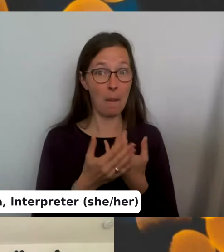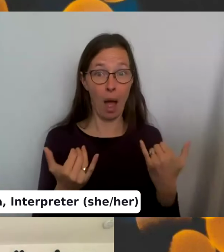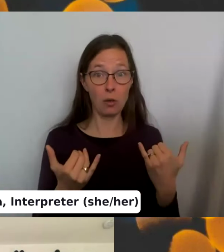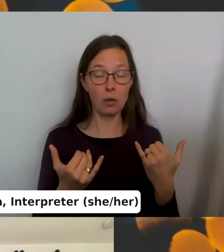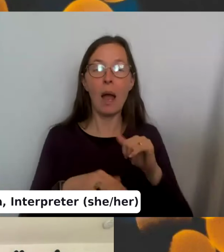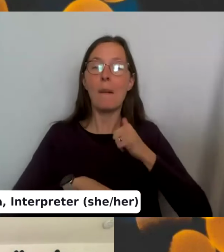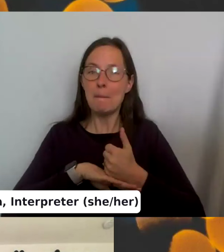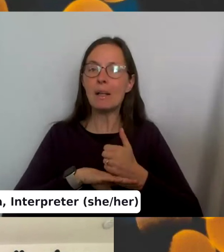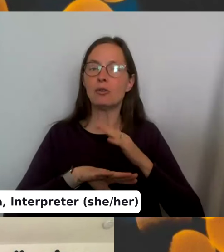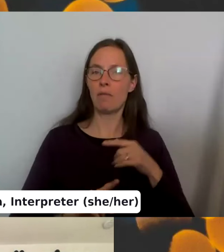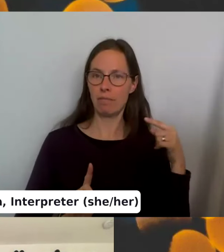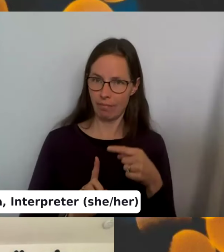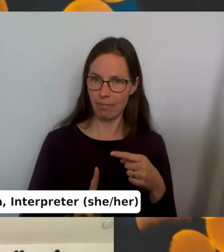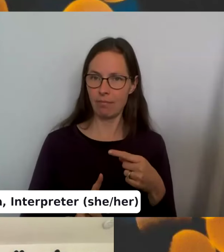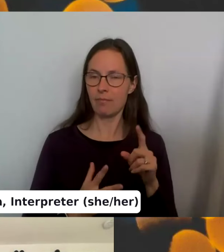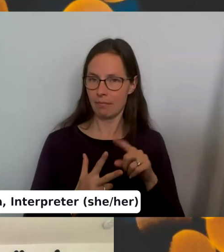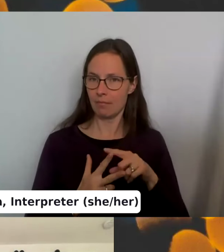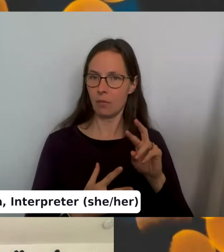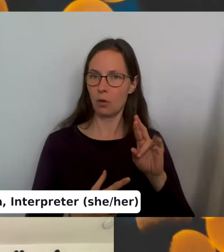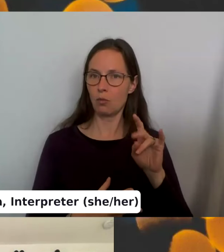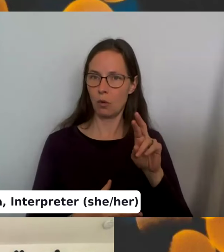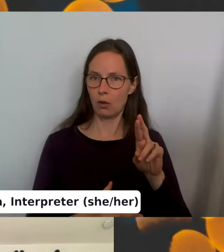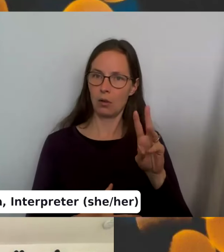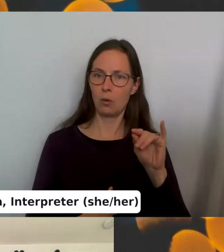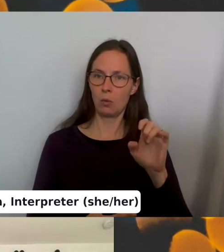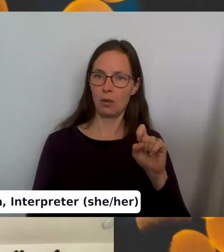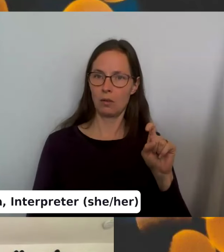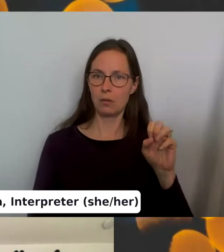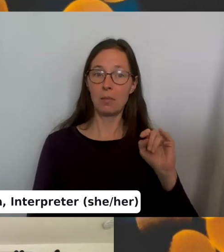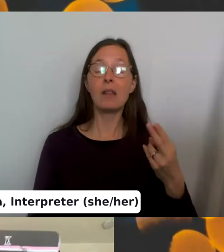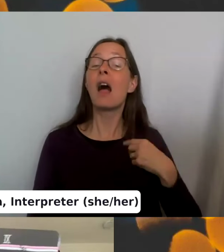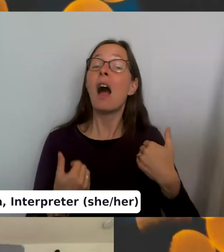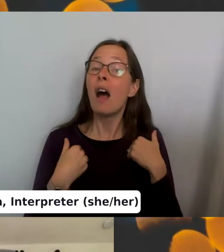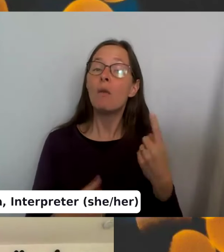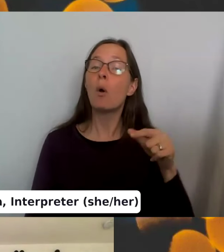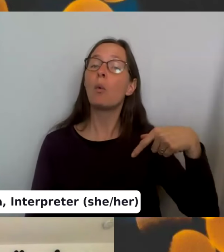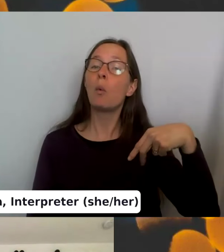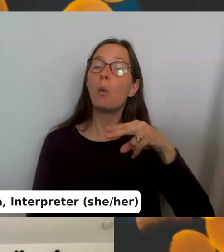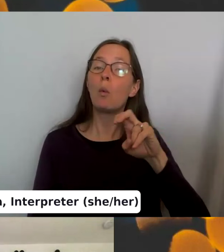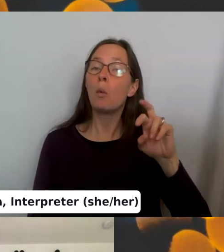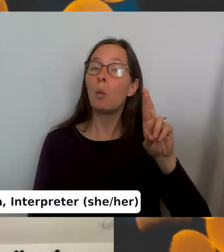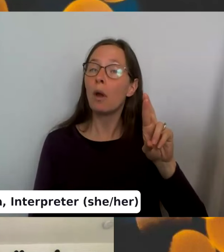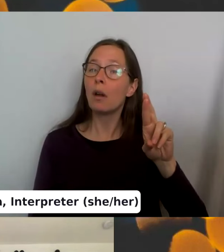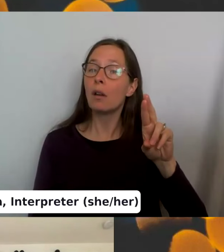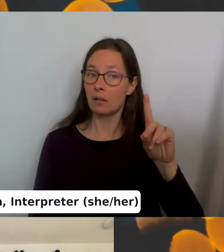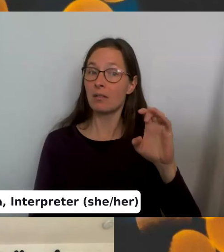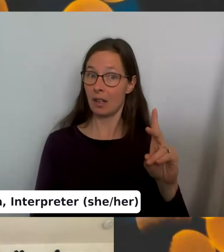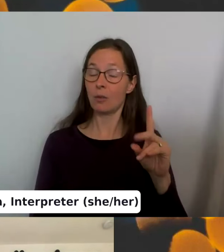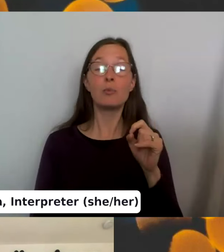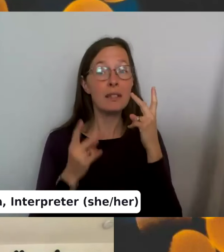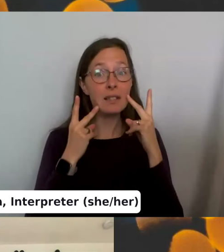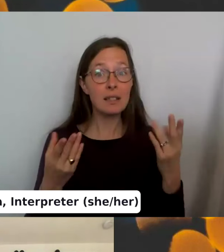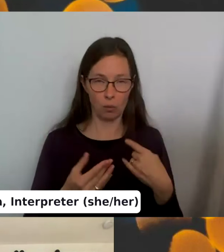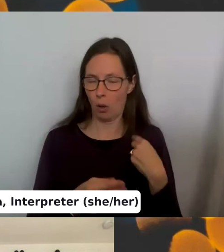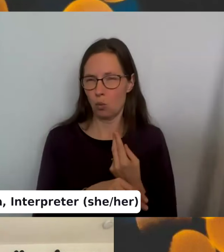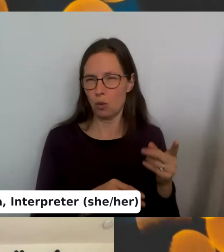these images. So for instance, I have the Queer Tarot deck right here, which I use quite frequently. And you'll see here, oh,